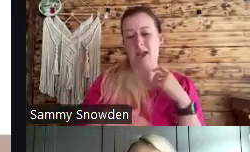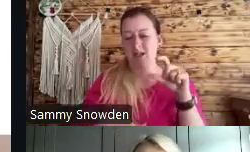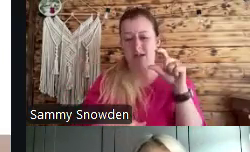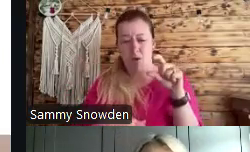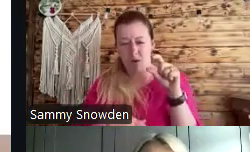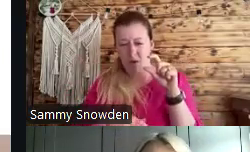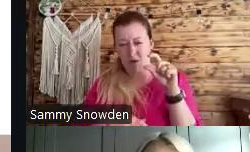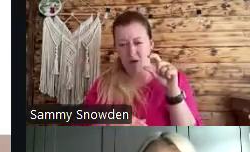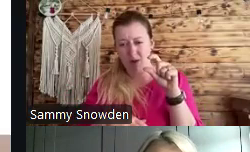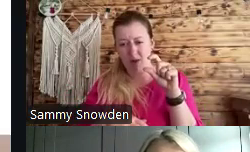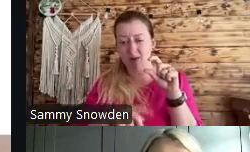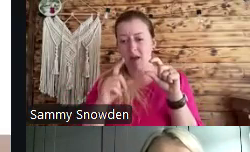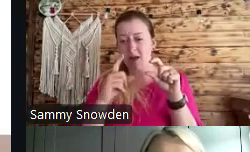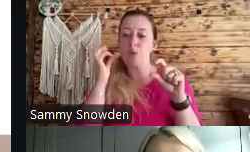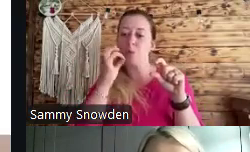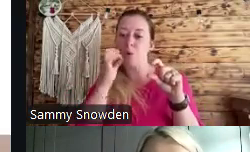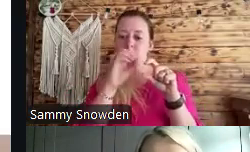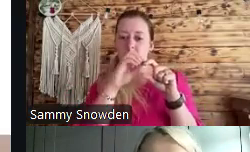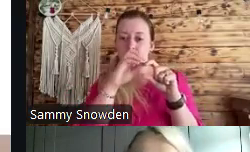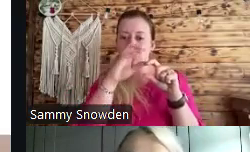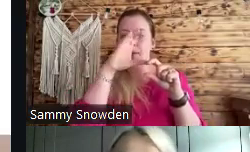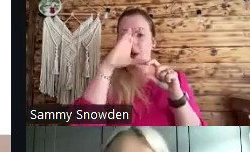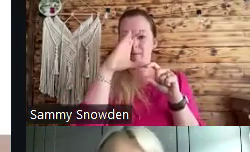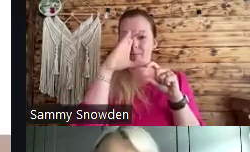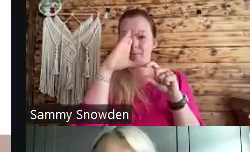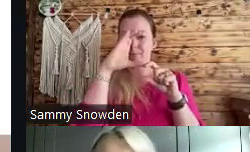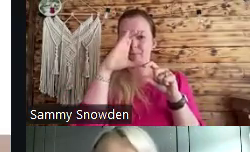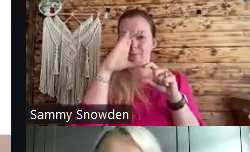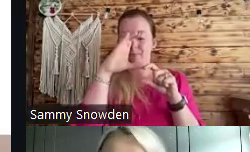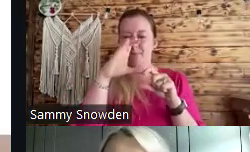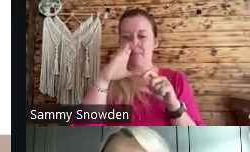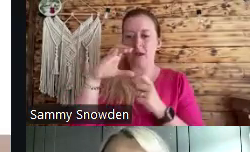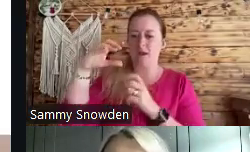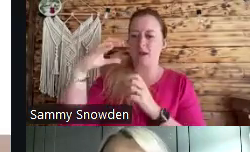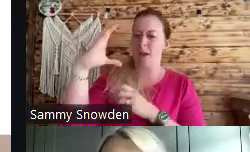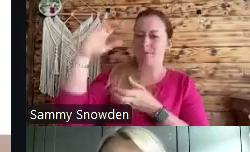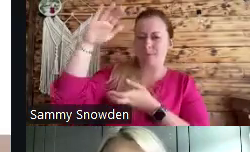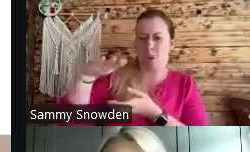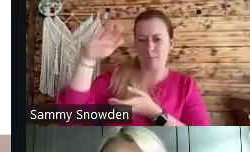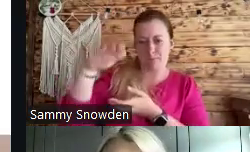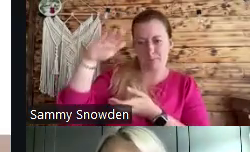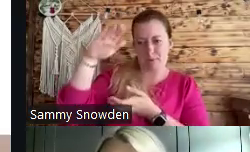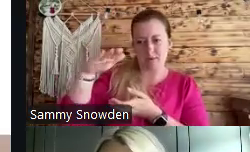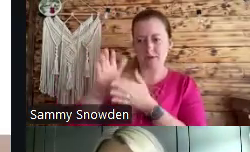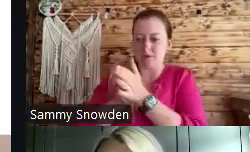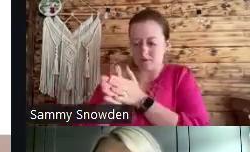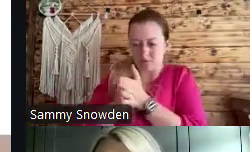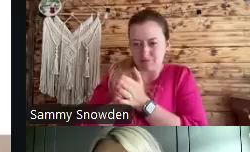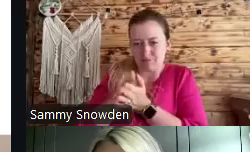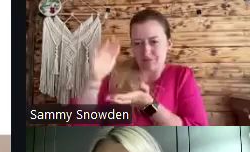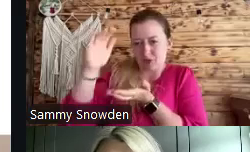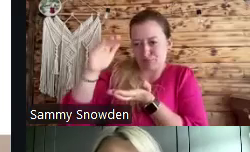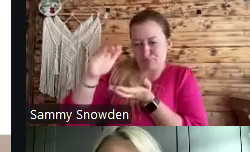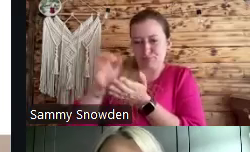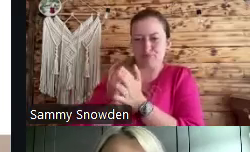concentrate, and then you top with water, and all you need is a foaming hand wash pump. So if you like the floral sort